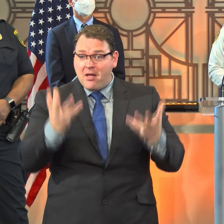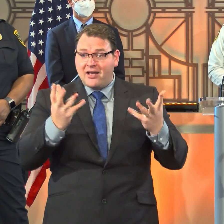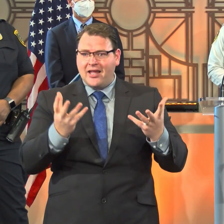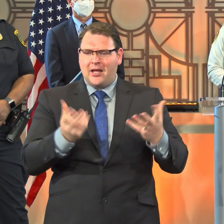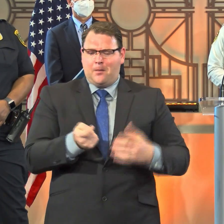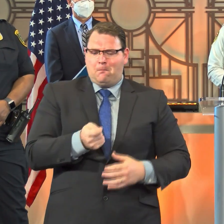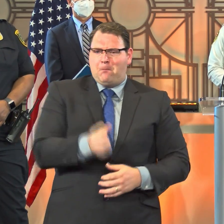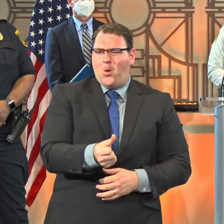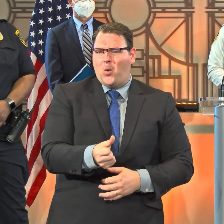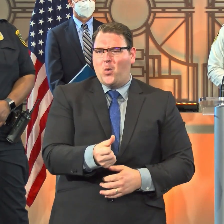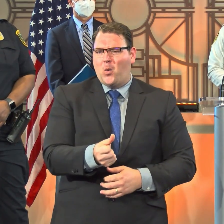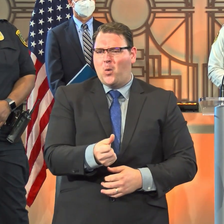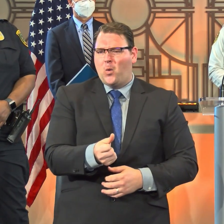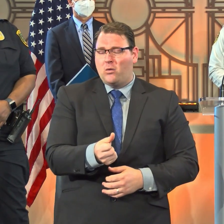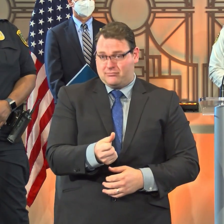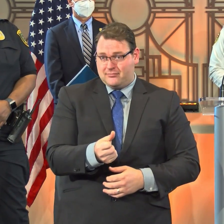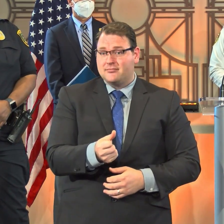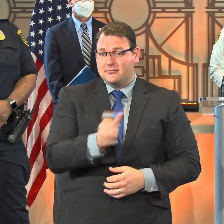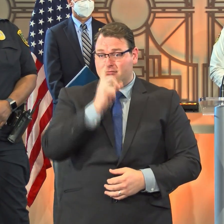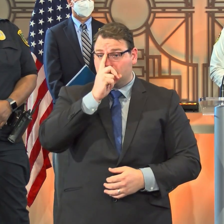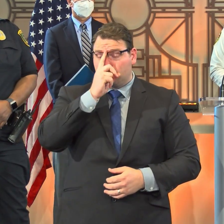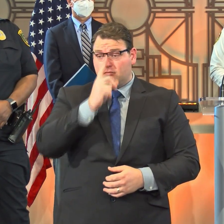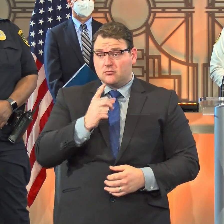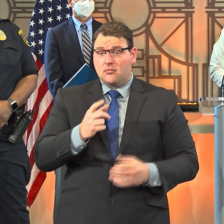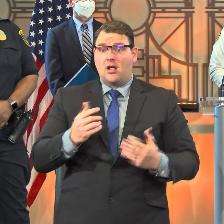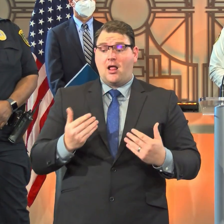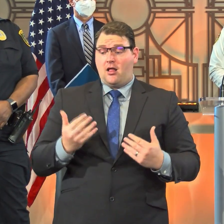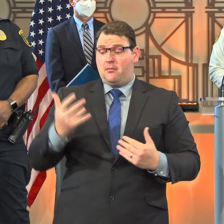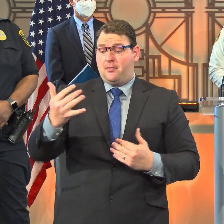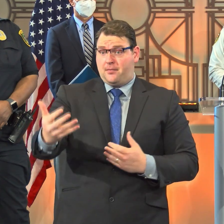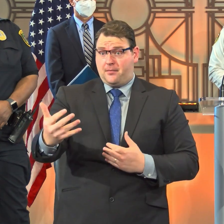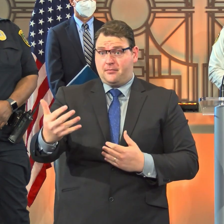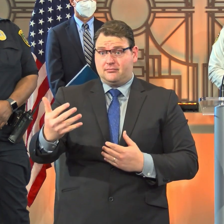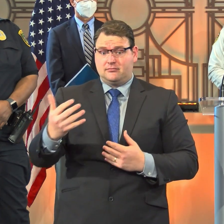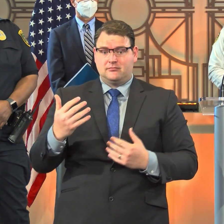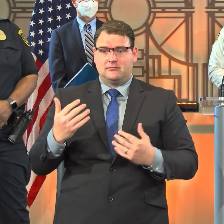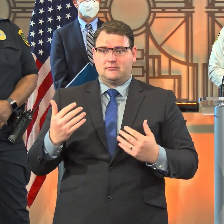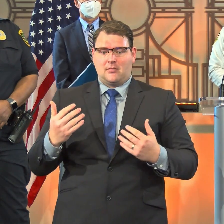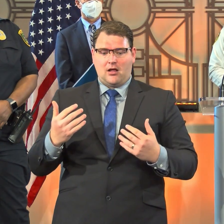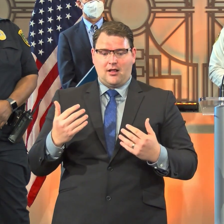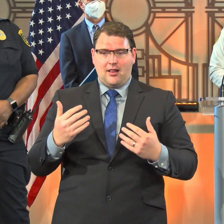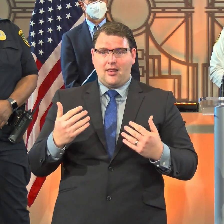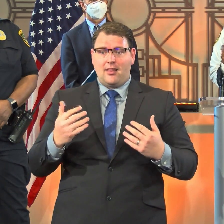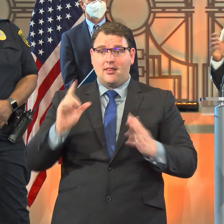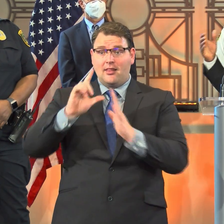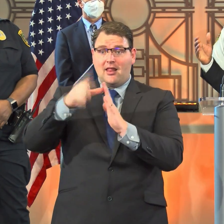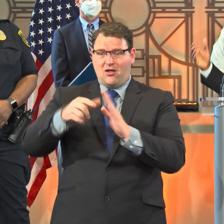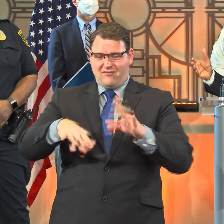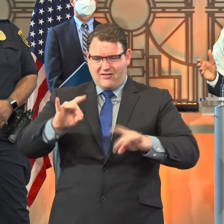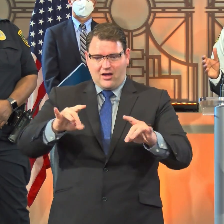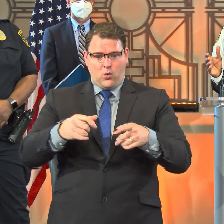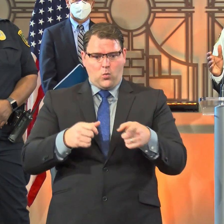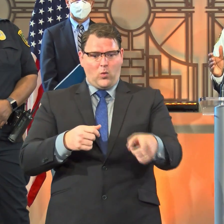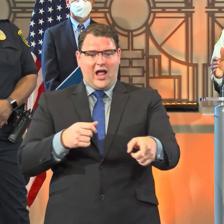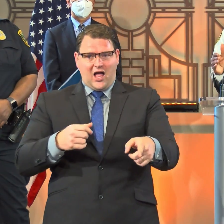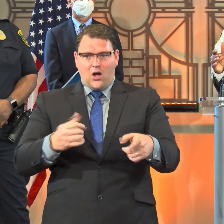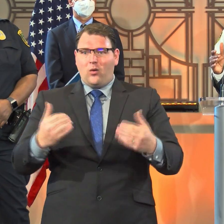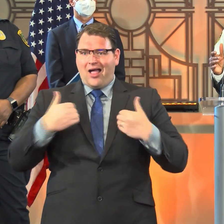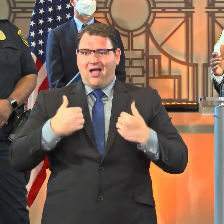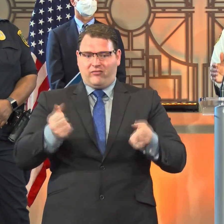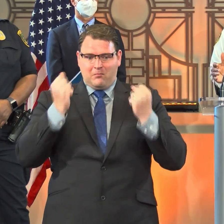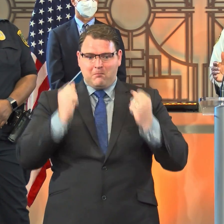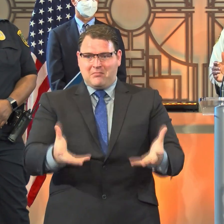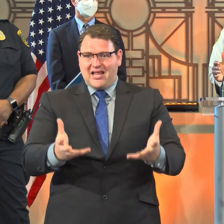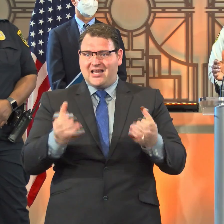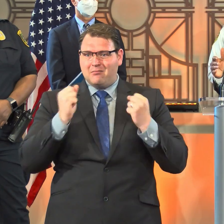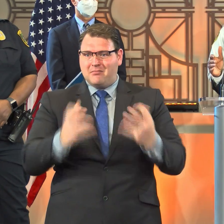high ratio. And then you notice in the city of Houston, we started testing everyone, whether you